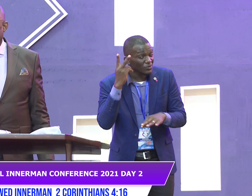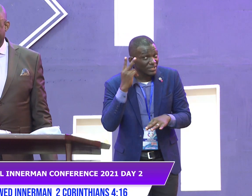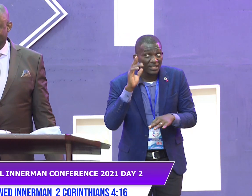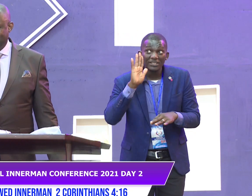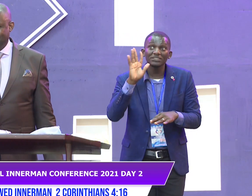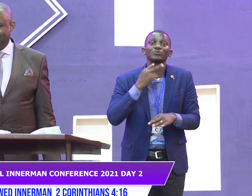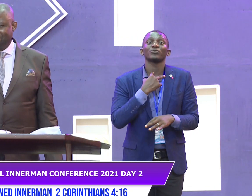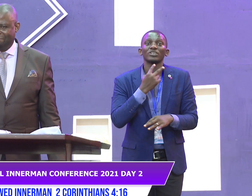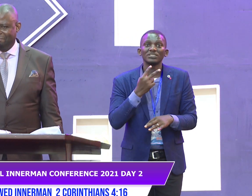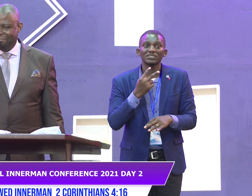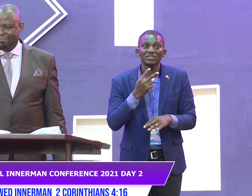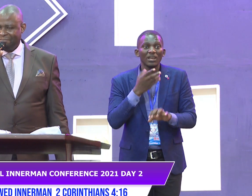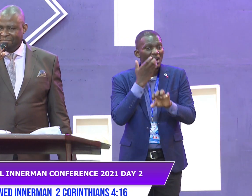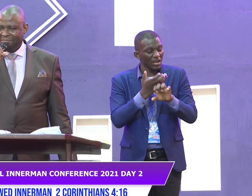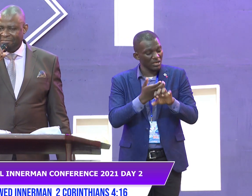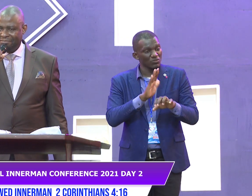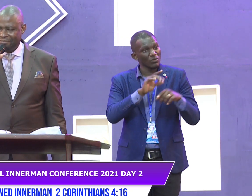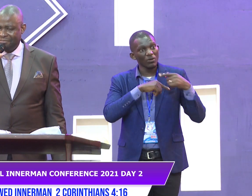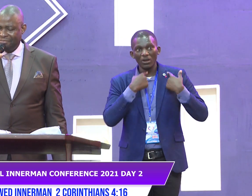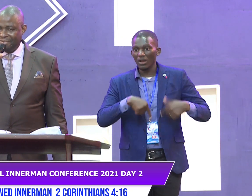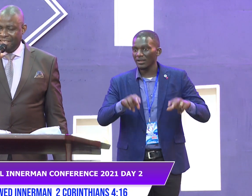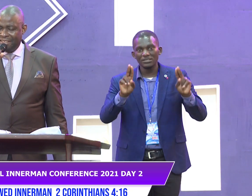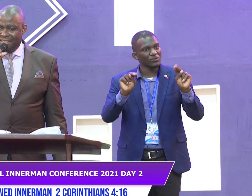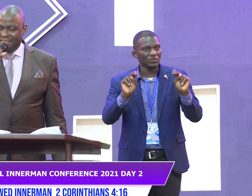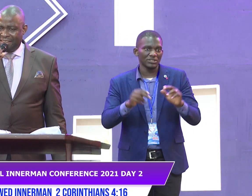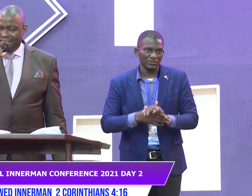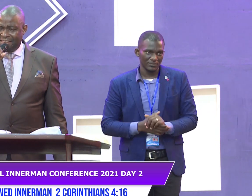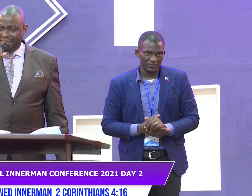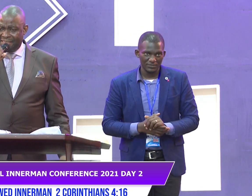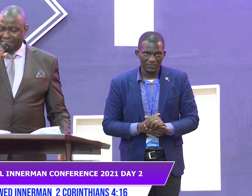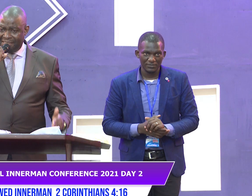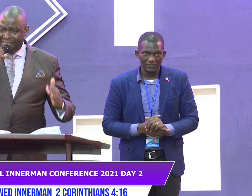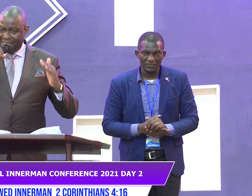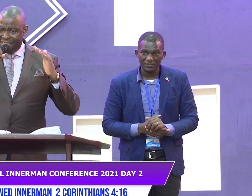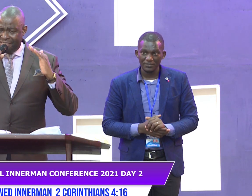the word has said that today, if you listen and hearken to his word,